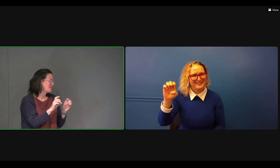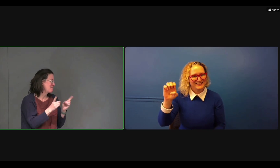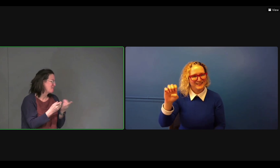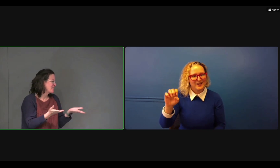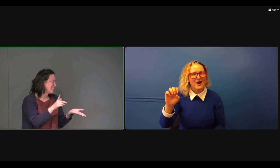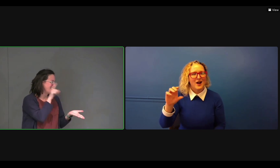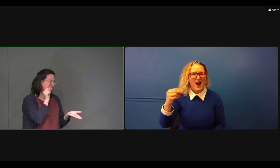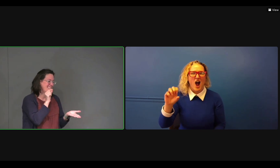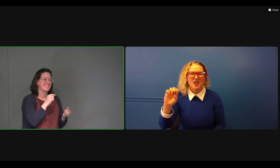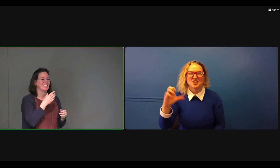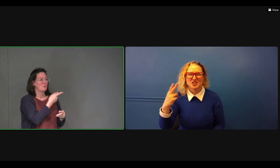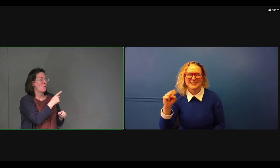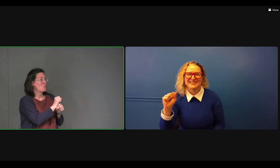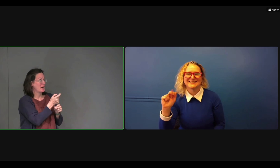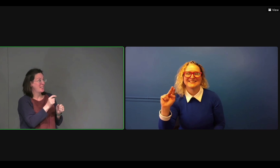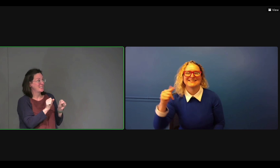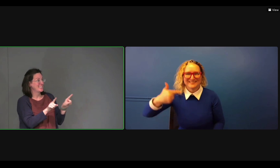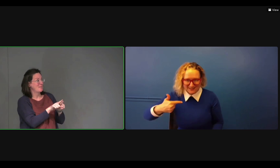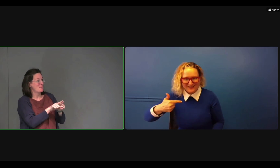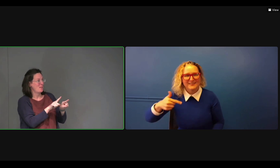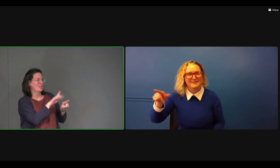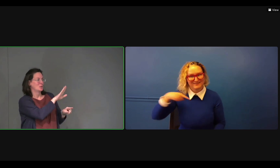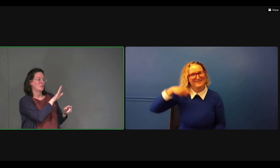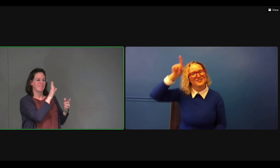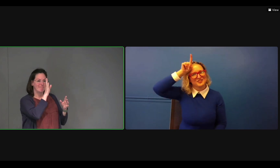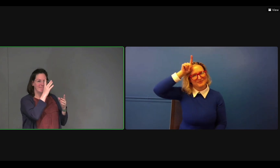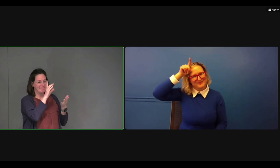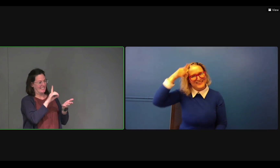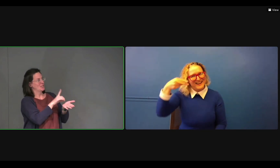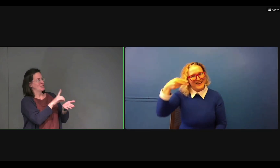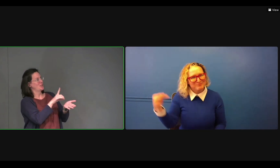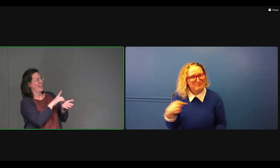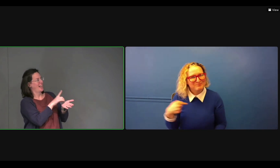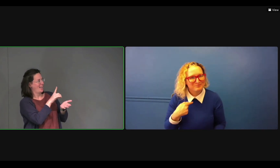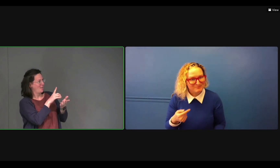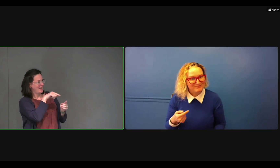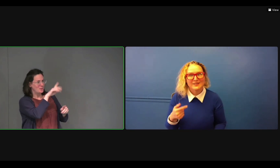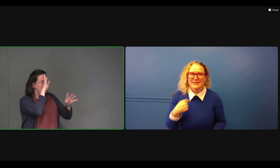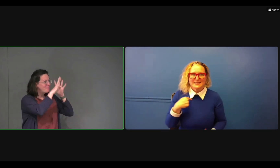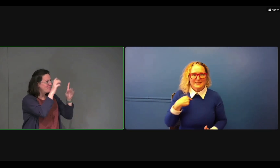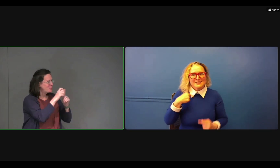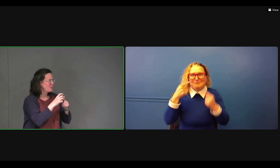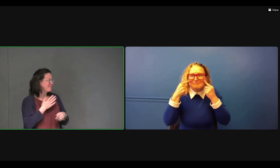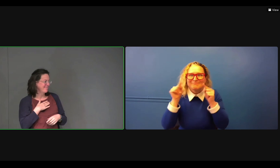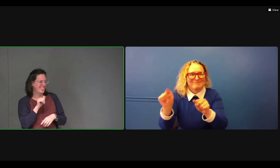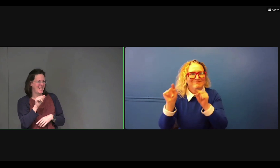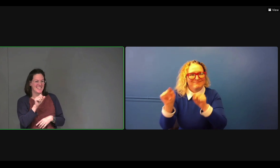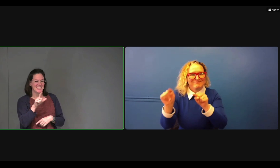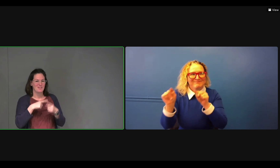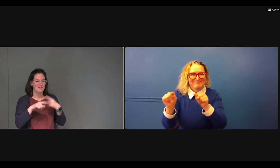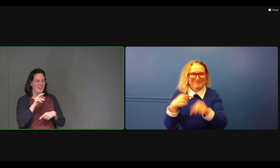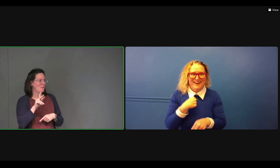name, and I work in the linguistics department here at the university. I have a very similar interest as you do, which